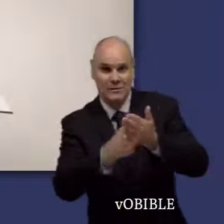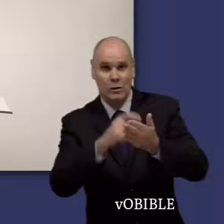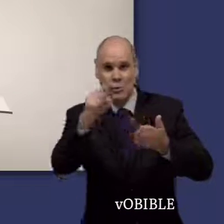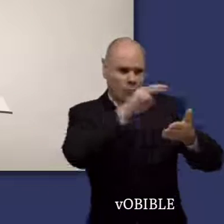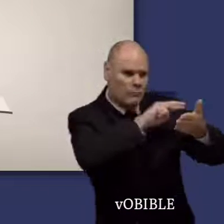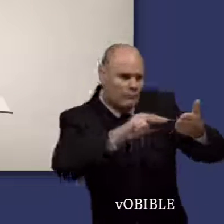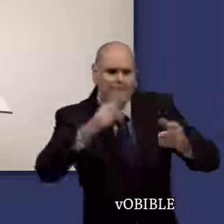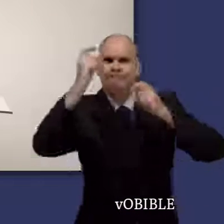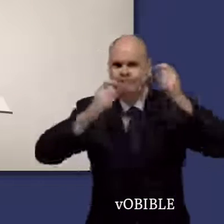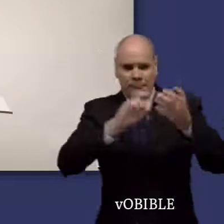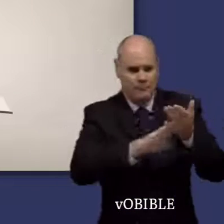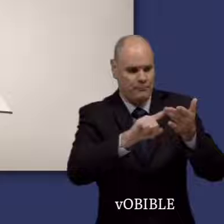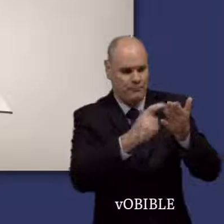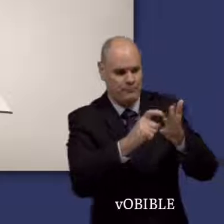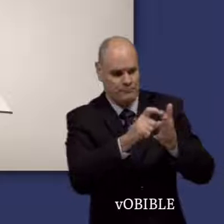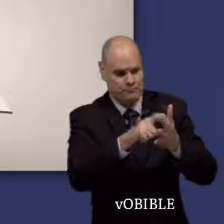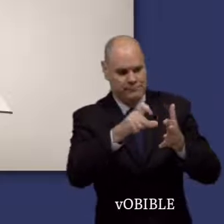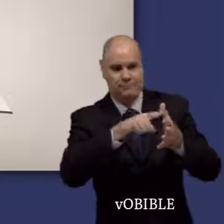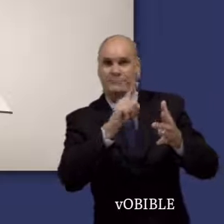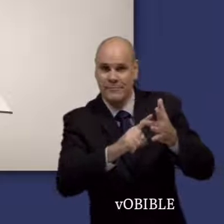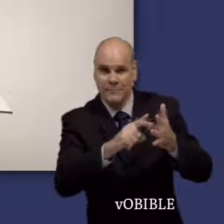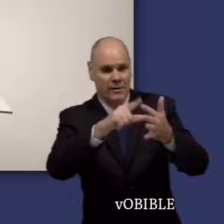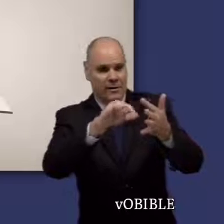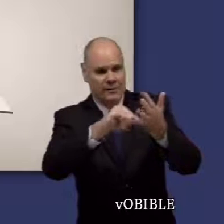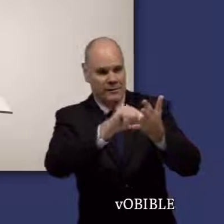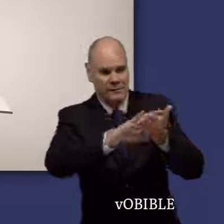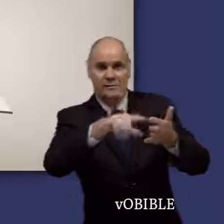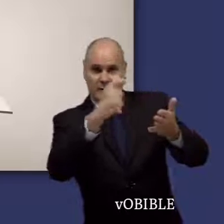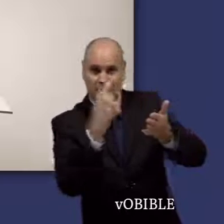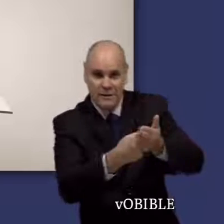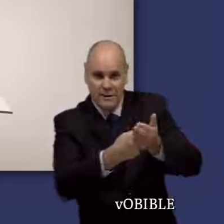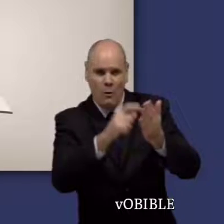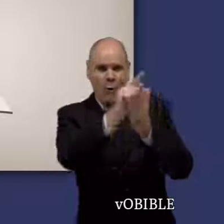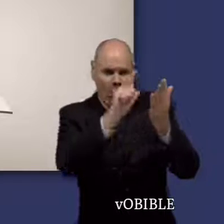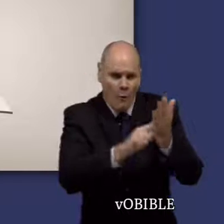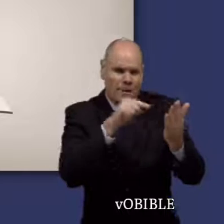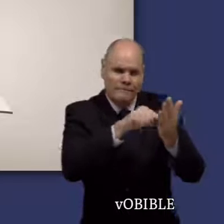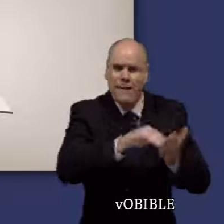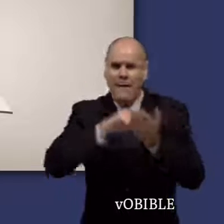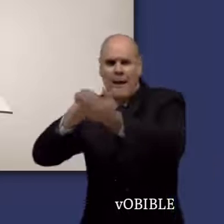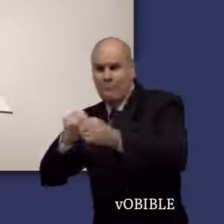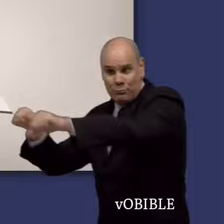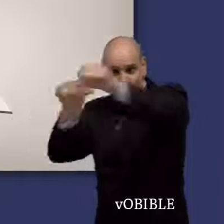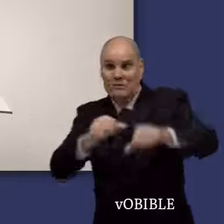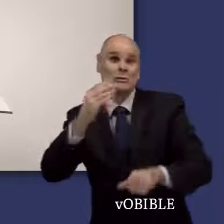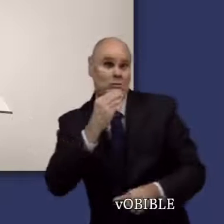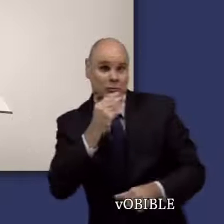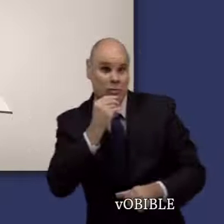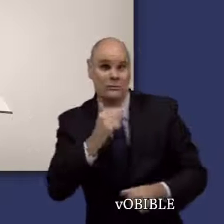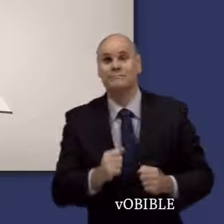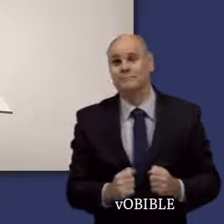this book, note how Mordecai and Esther skillfully used the Persian legal system to protect the Jews,